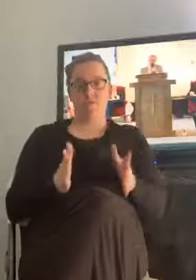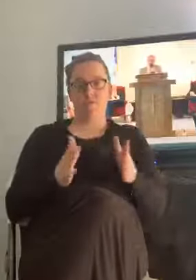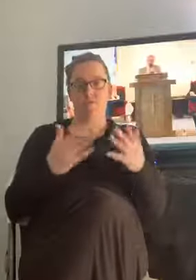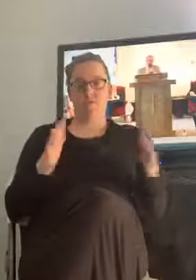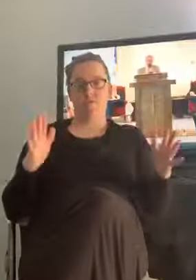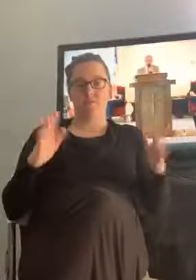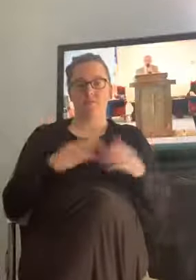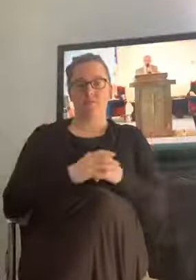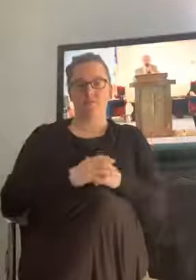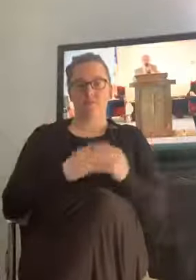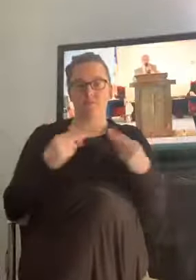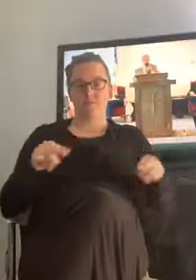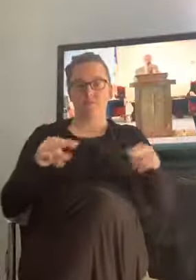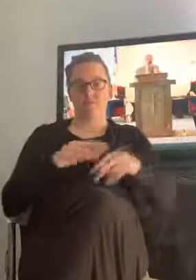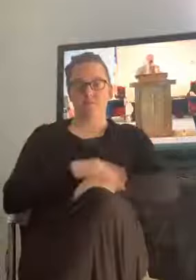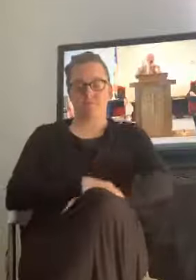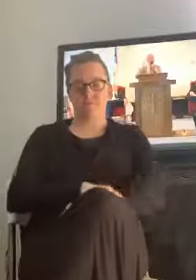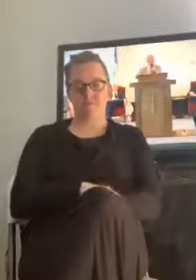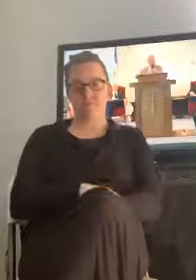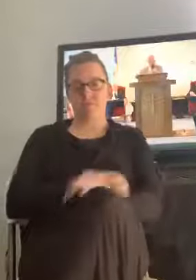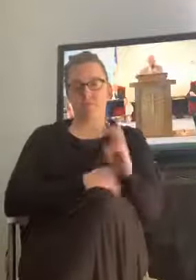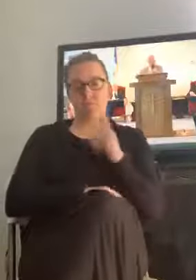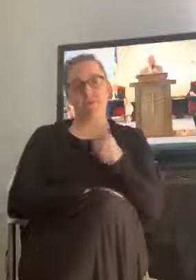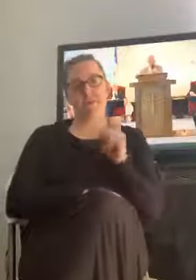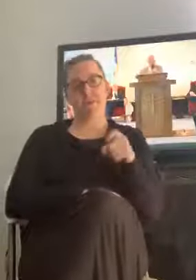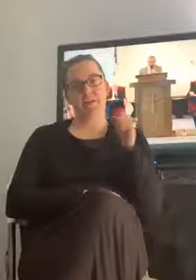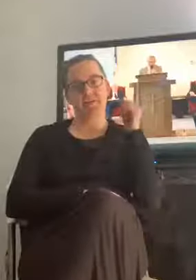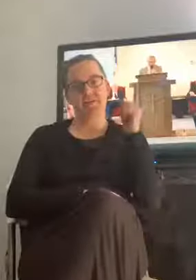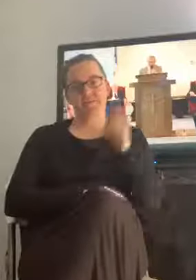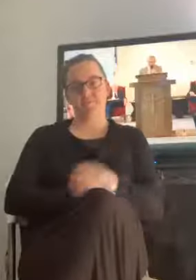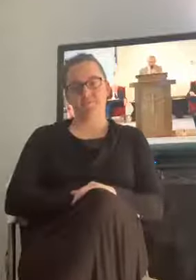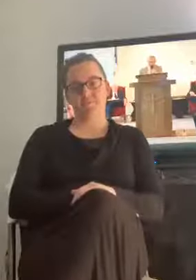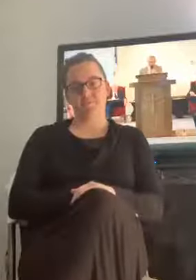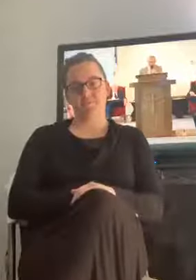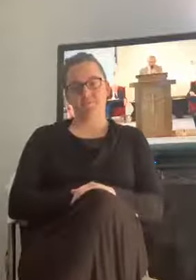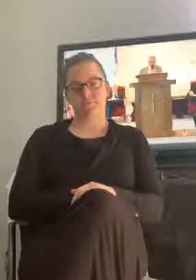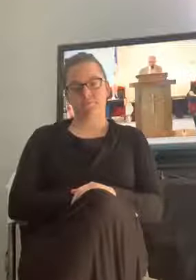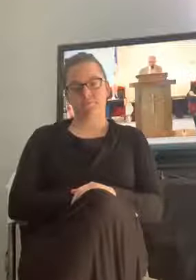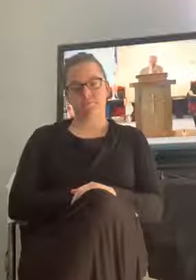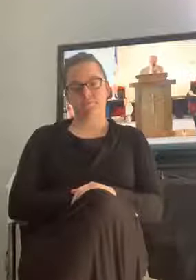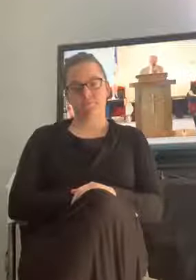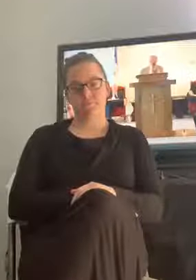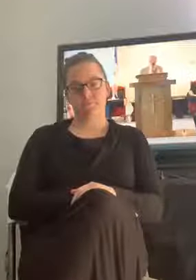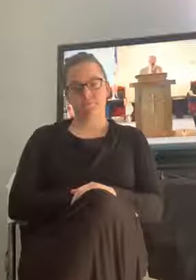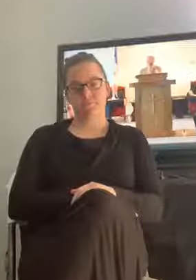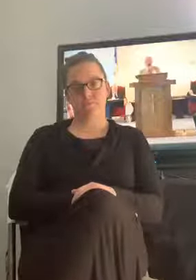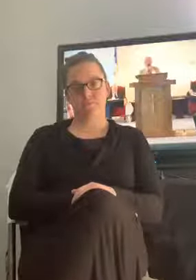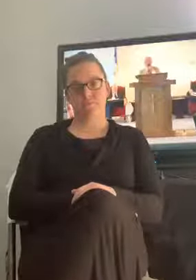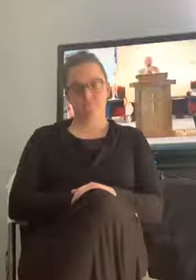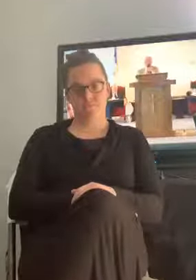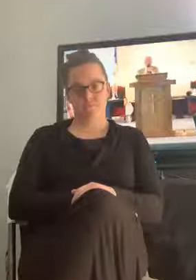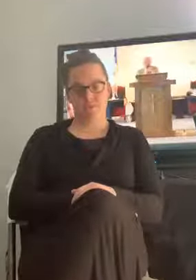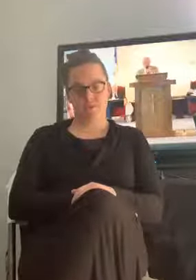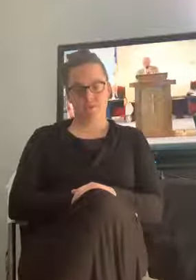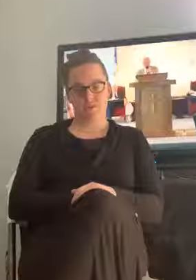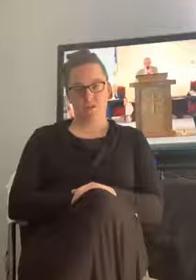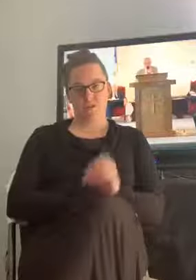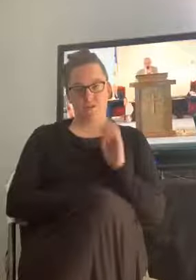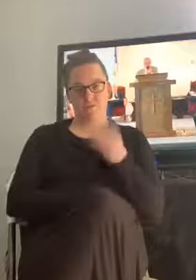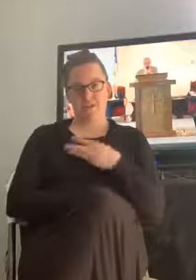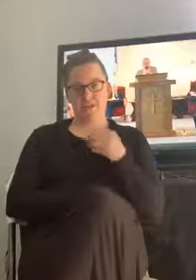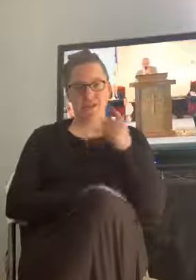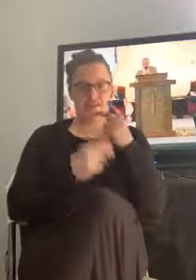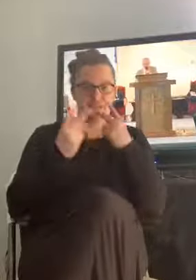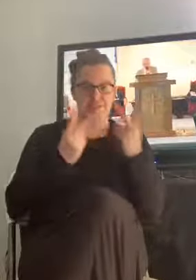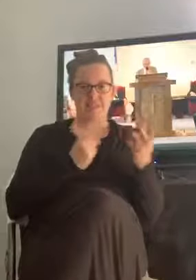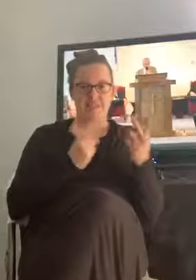fulfilled. We need to understand something this morning. As we view this time